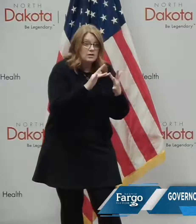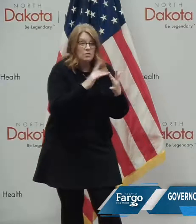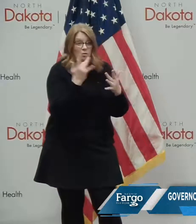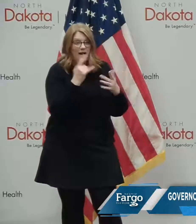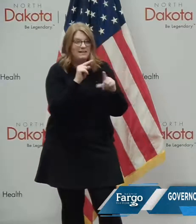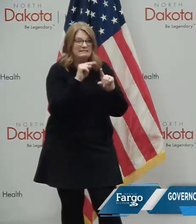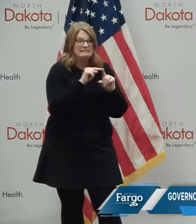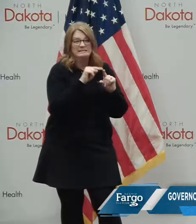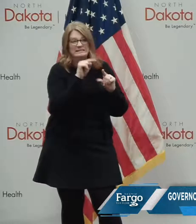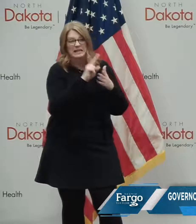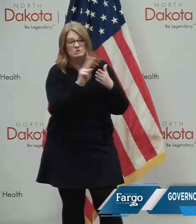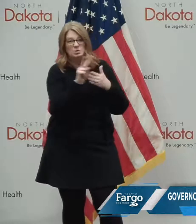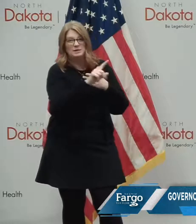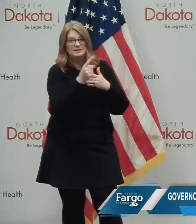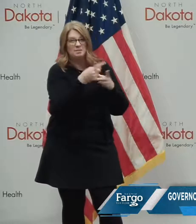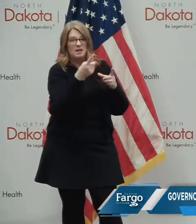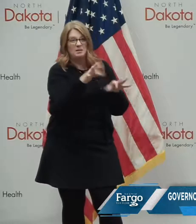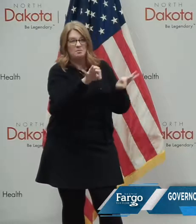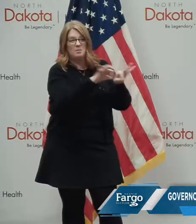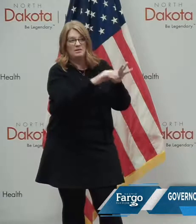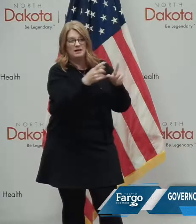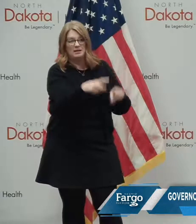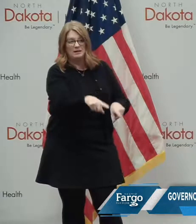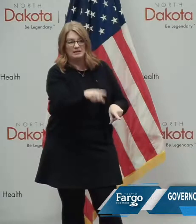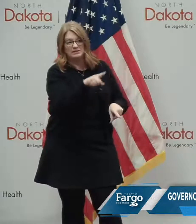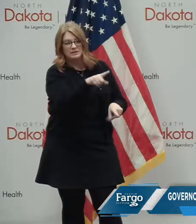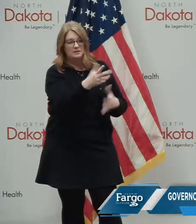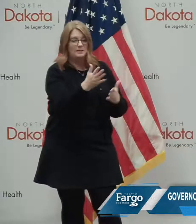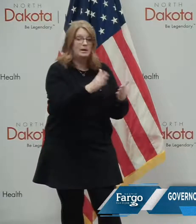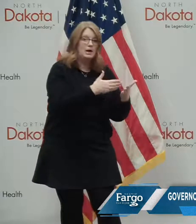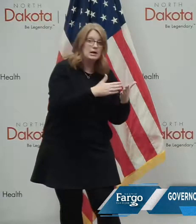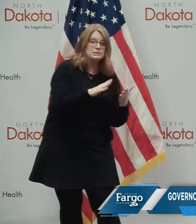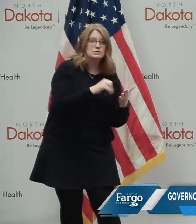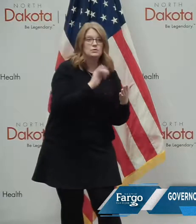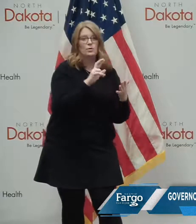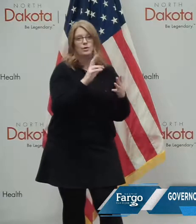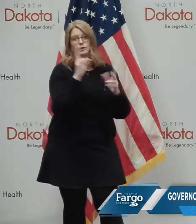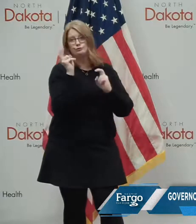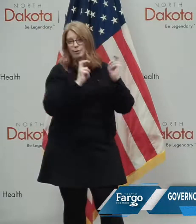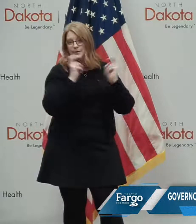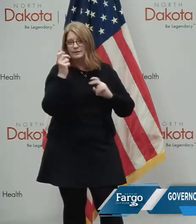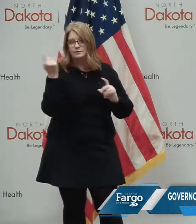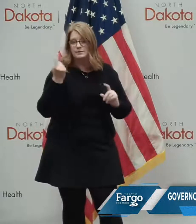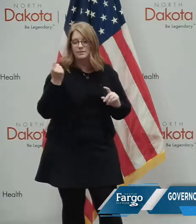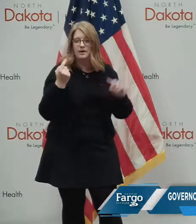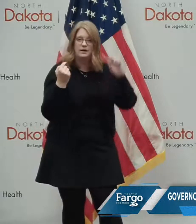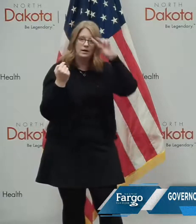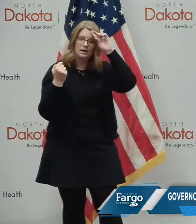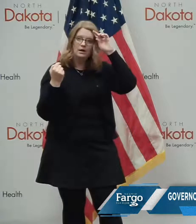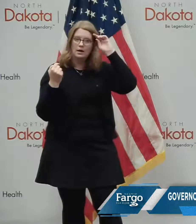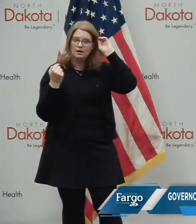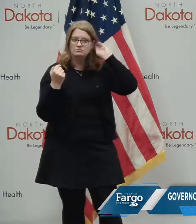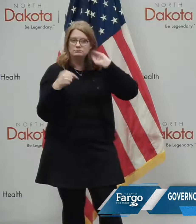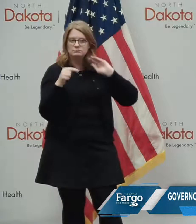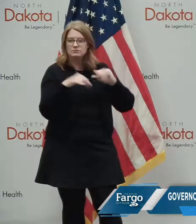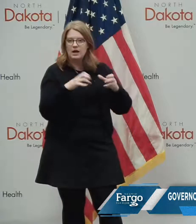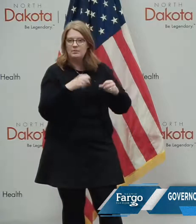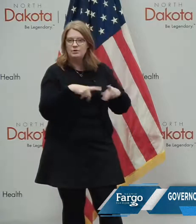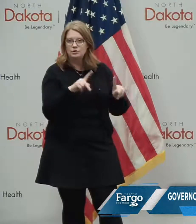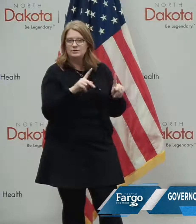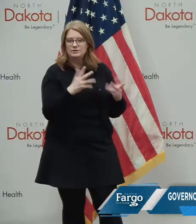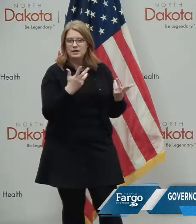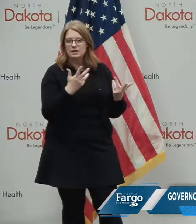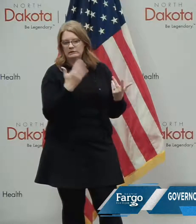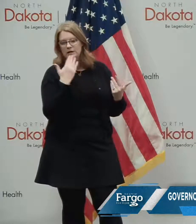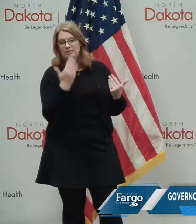in your life, whether it's a concert or a tournament, this is an opportunity to say thank you to